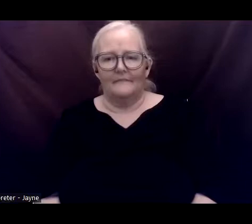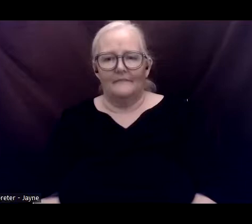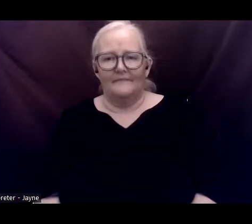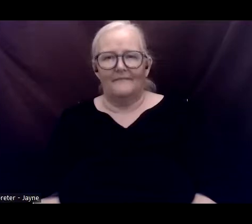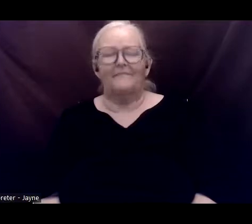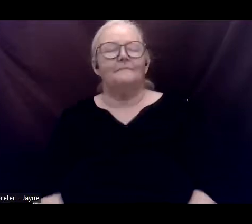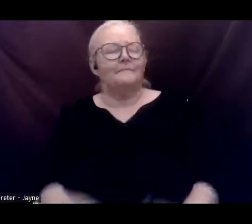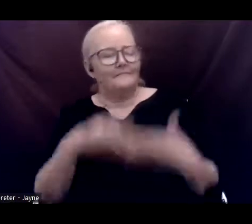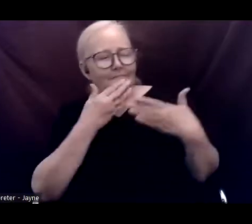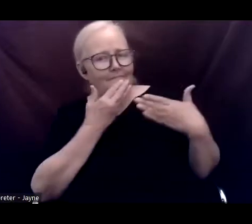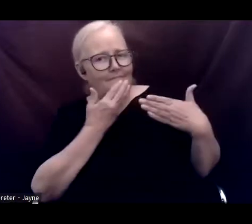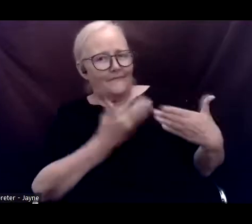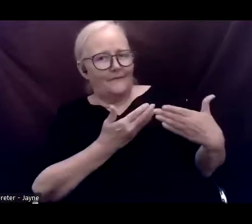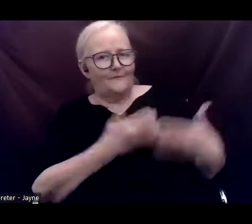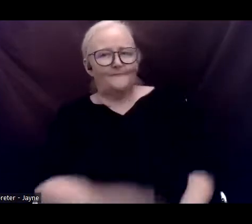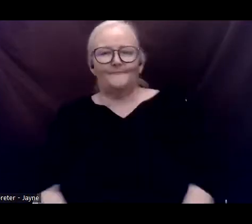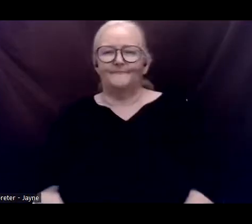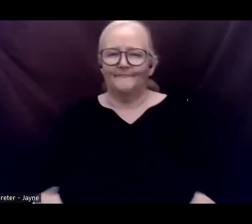Thank you.